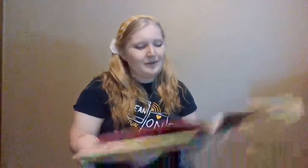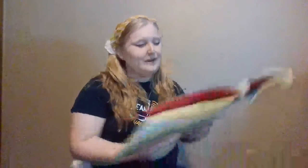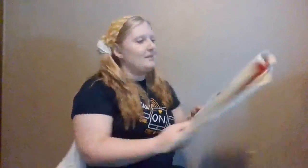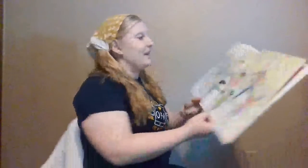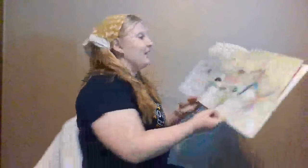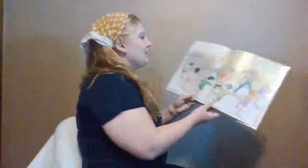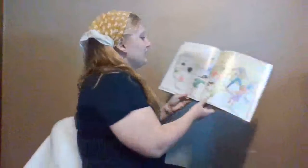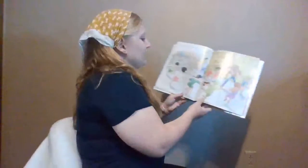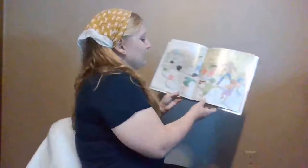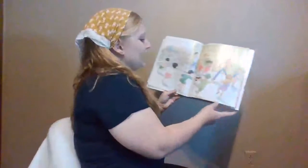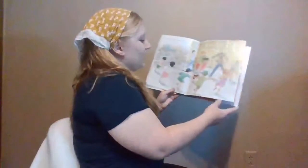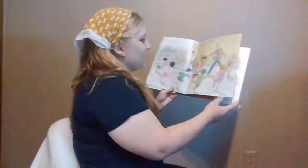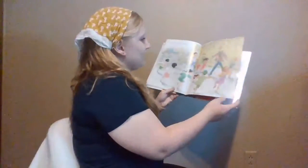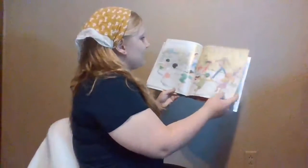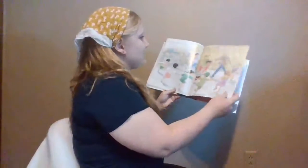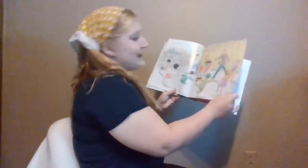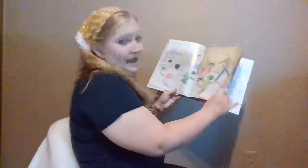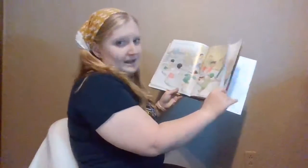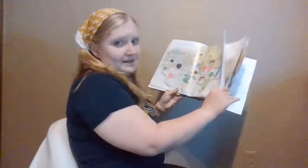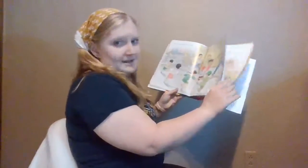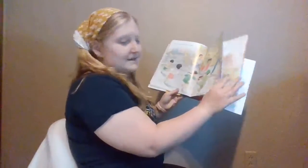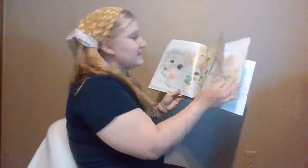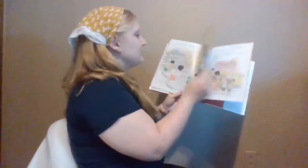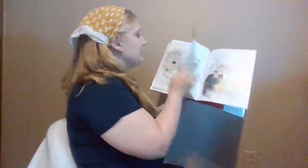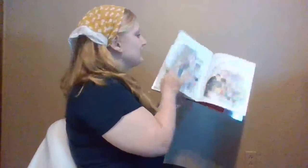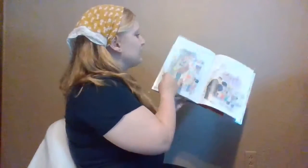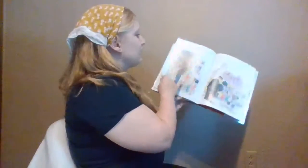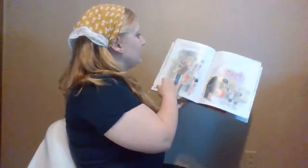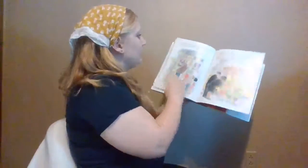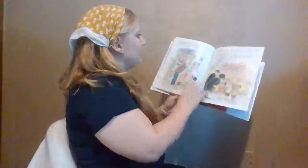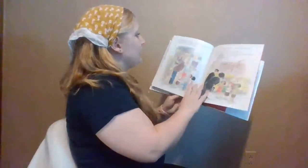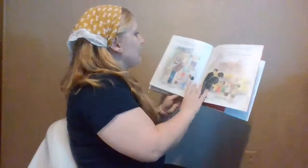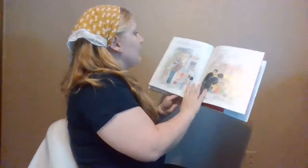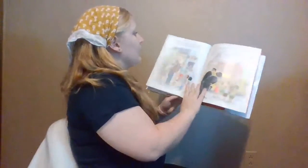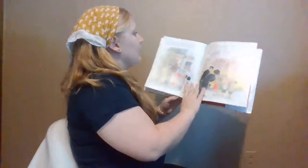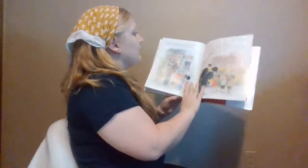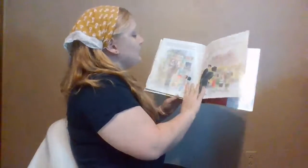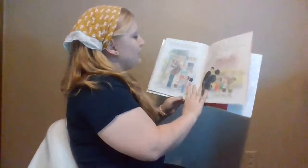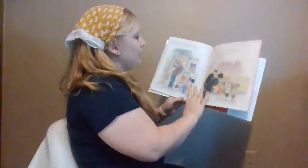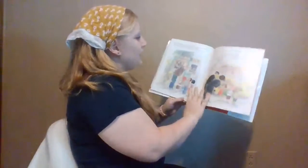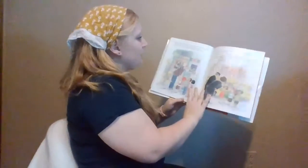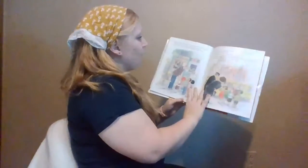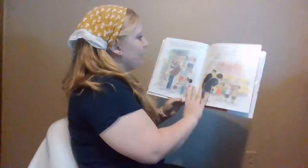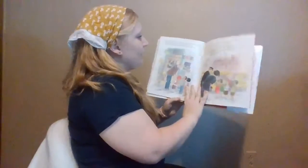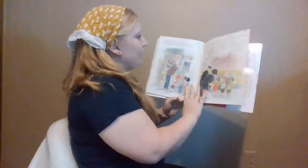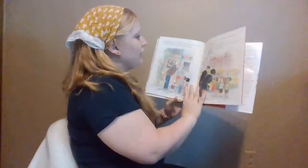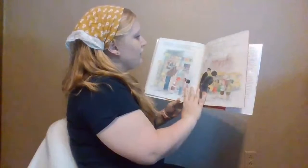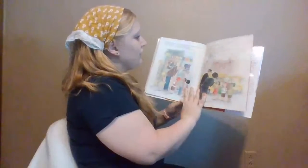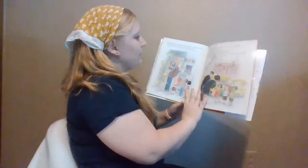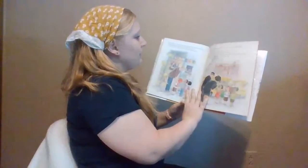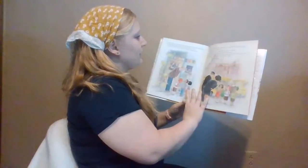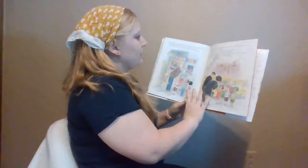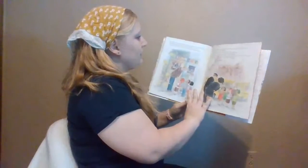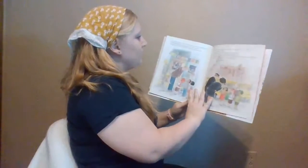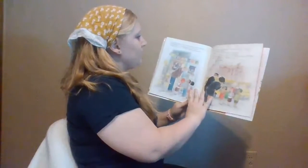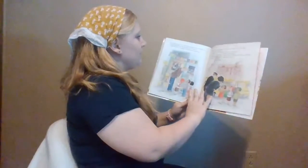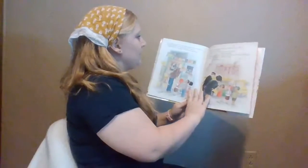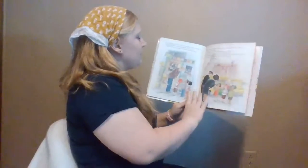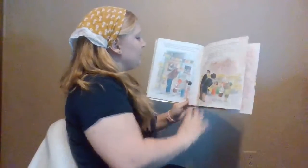Afterward, they make a circle and dance. The school day is over. The children put their books and pencils